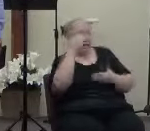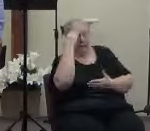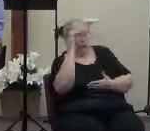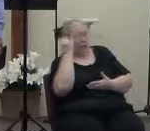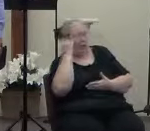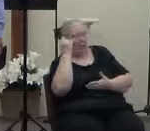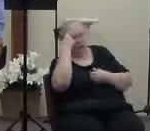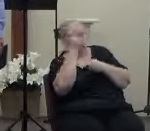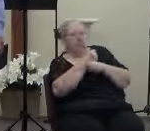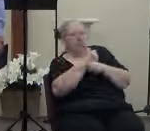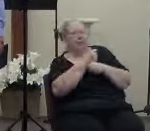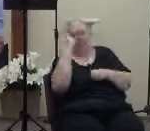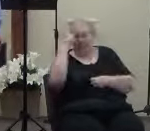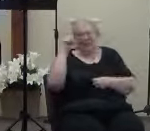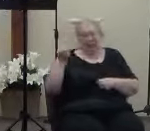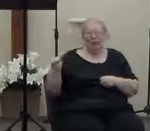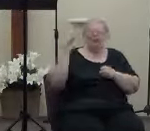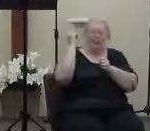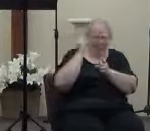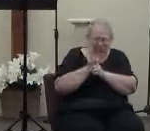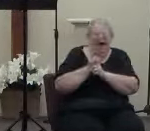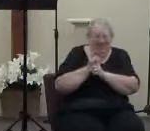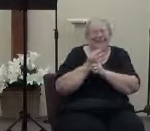And I'm thinking, "You're right, sweetheart."